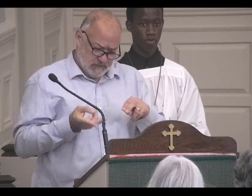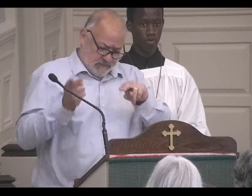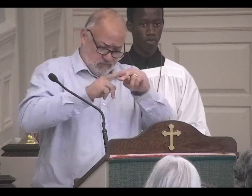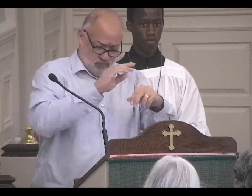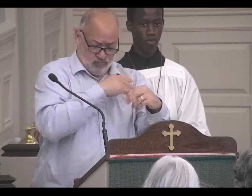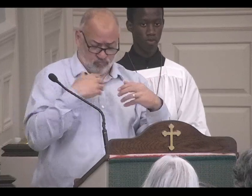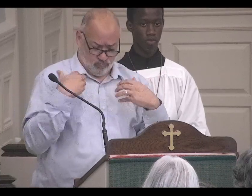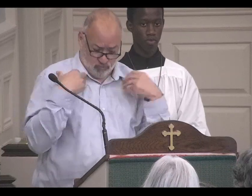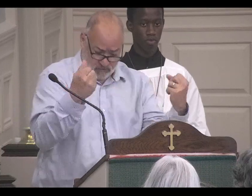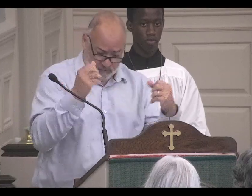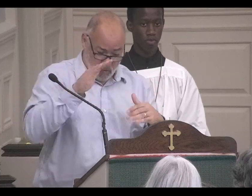by the hope of the Lord's